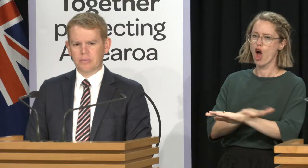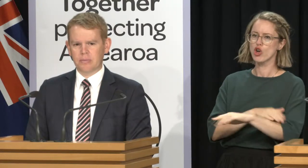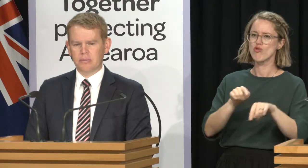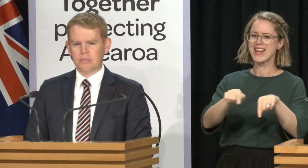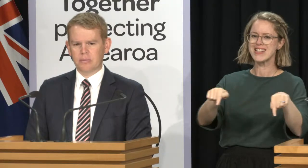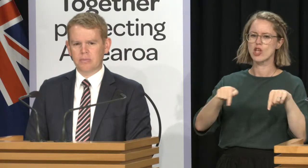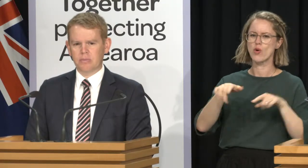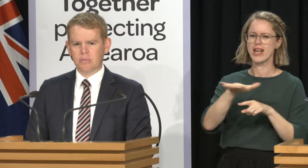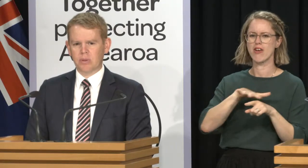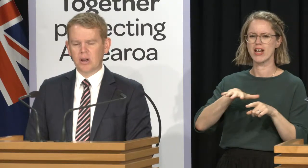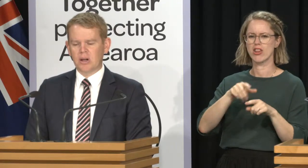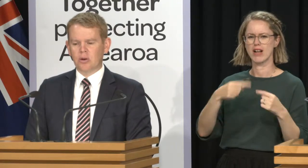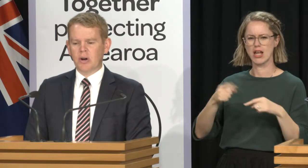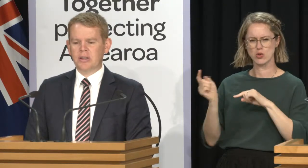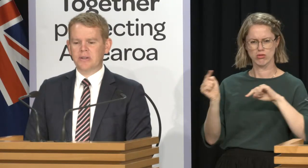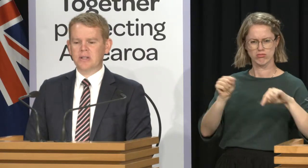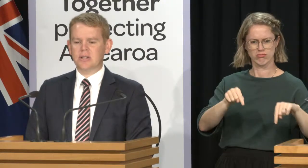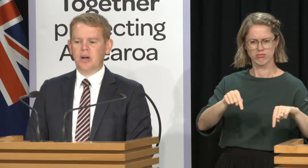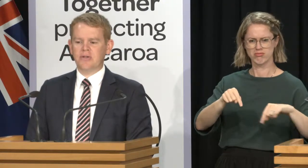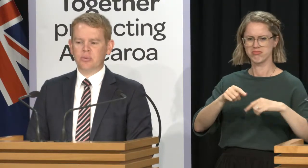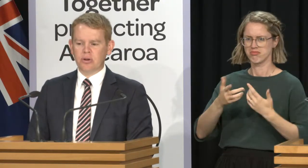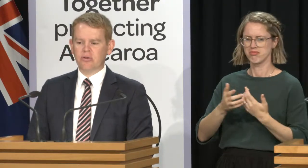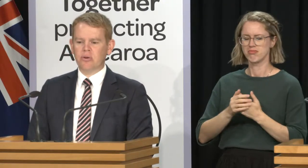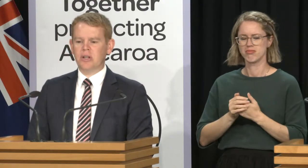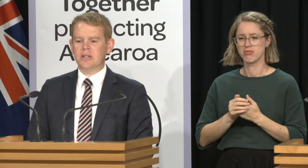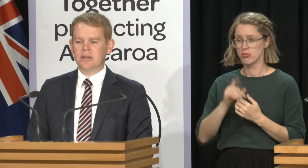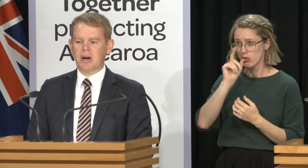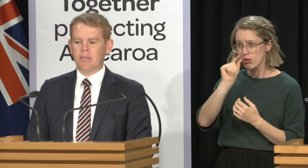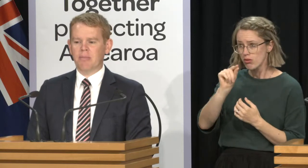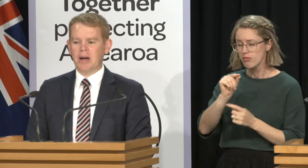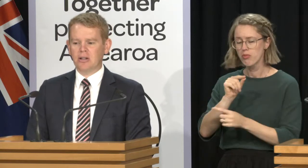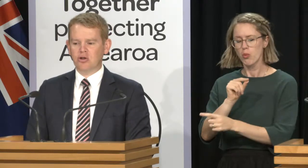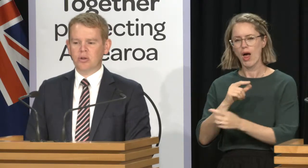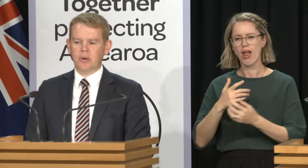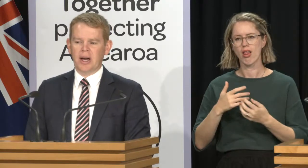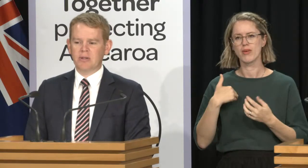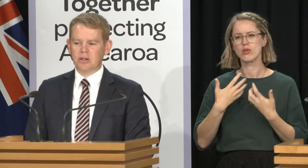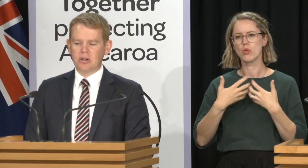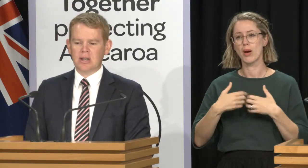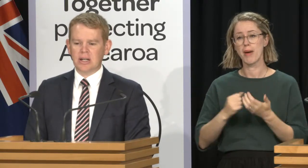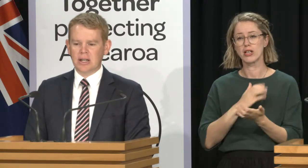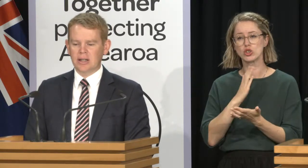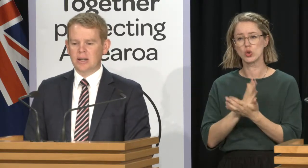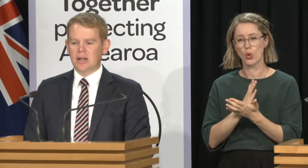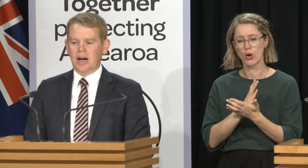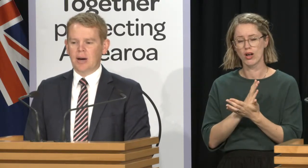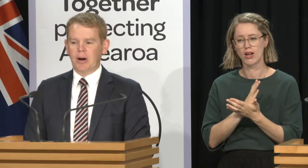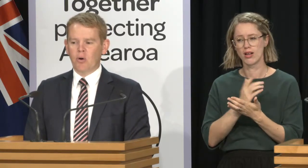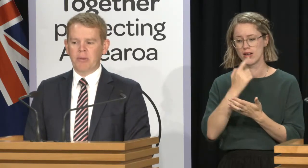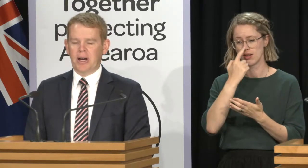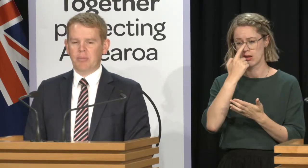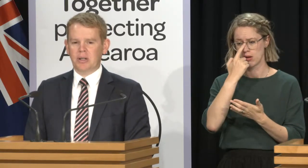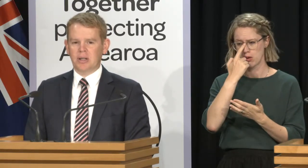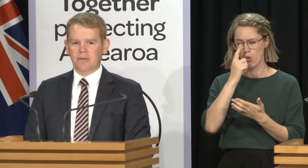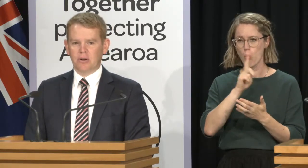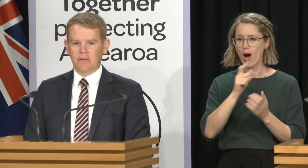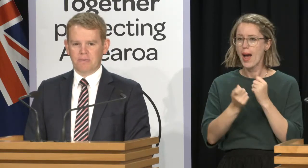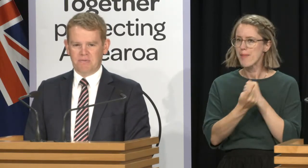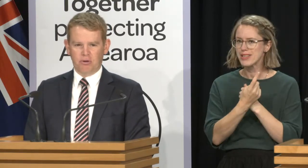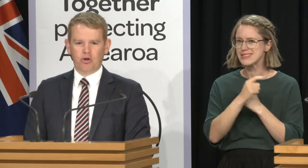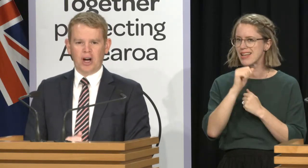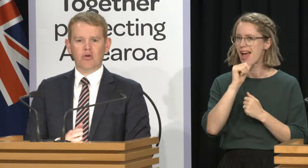and open as it needs to. But one of the things that we have to work through is making sure that we're absolutely clear about what may happen